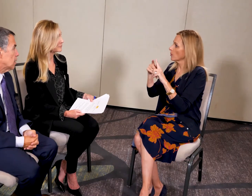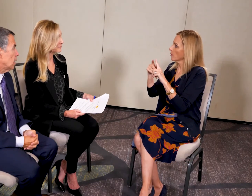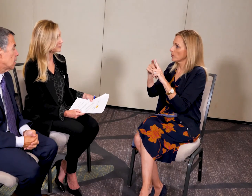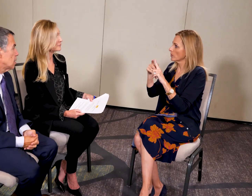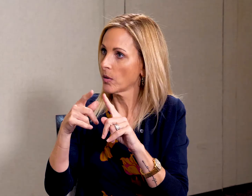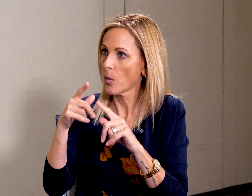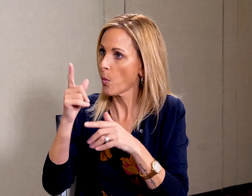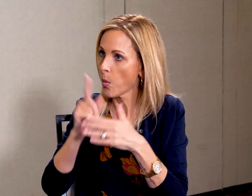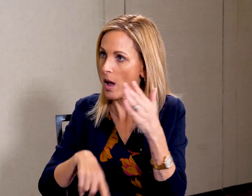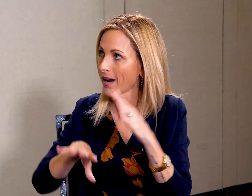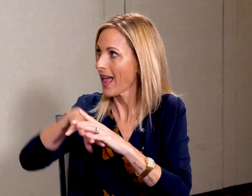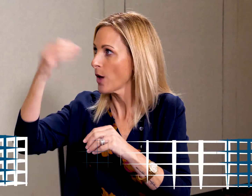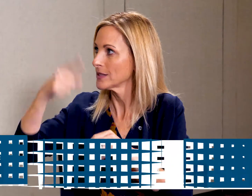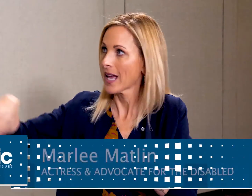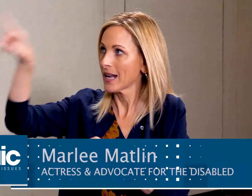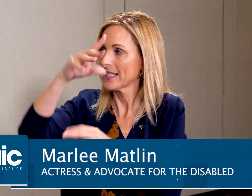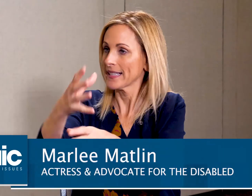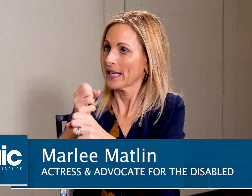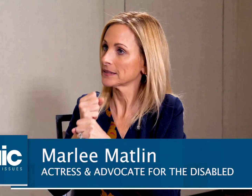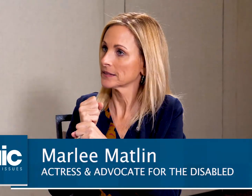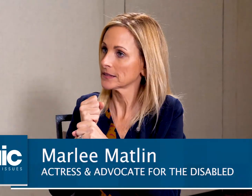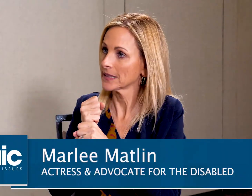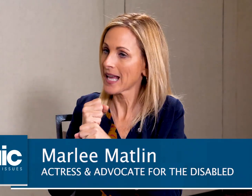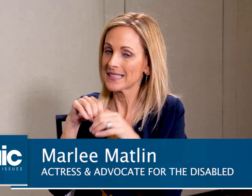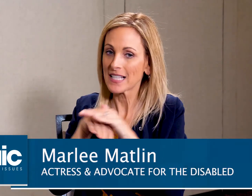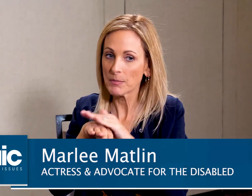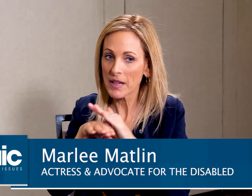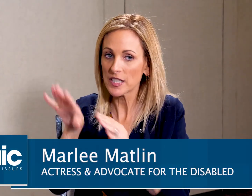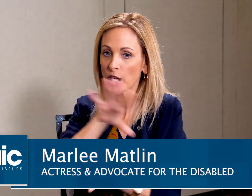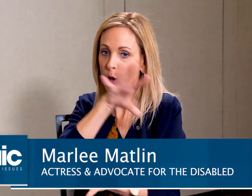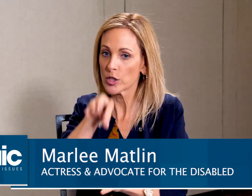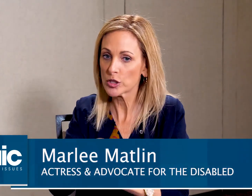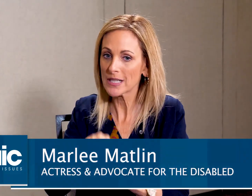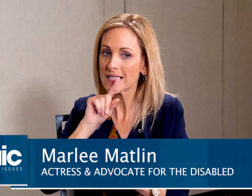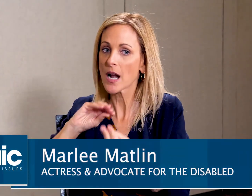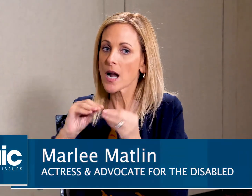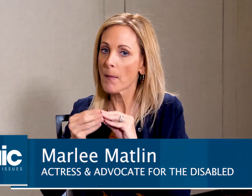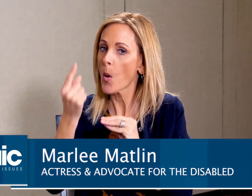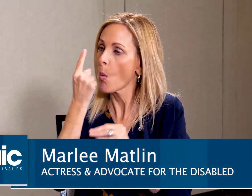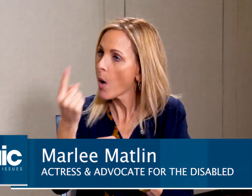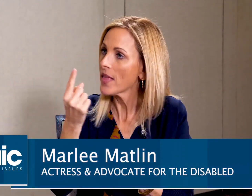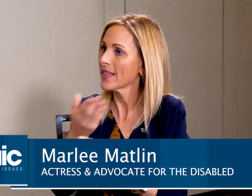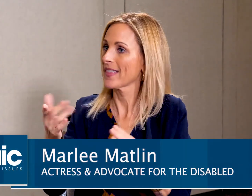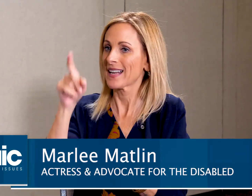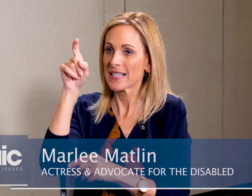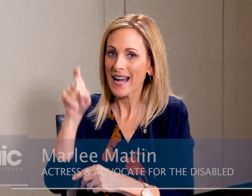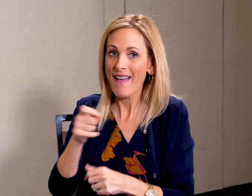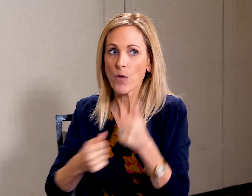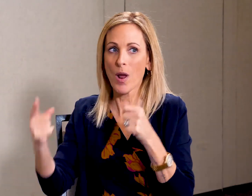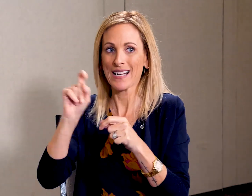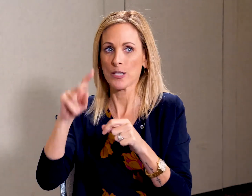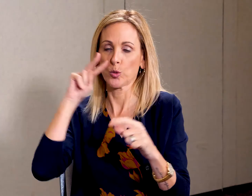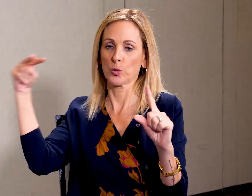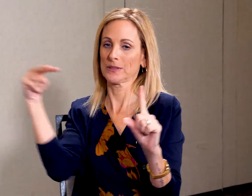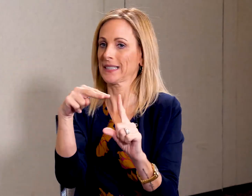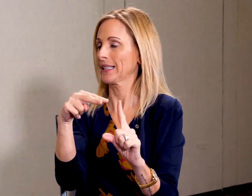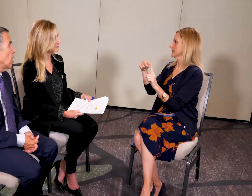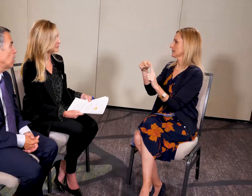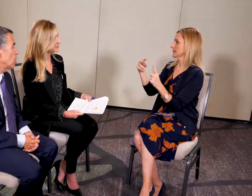access to whatever is out there that we all get as individuals who don't have disabilities. Disability and